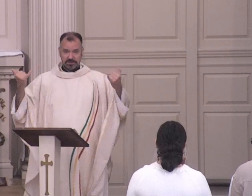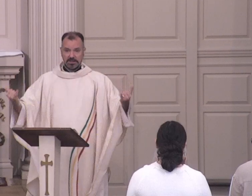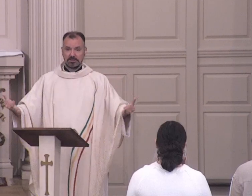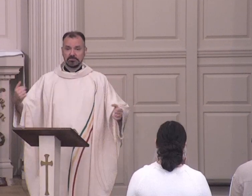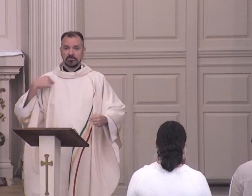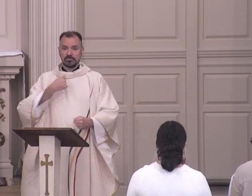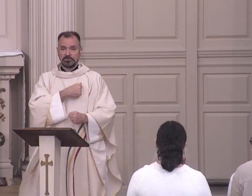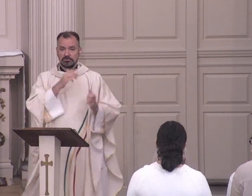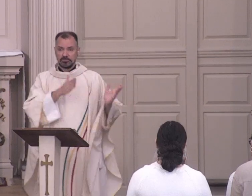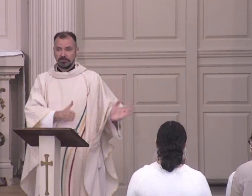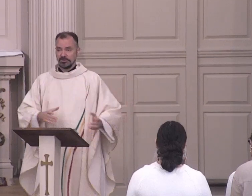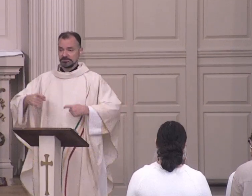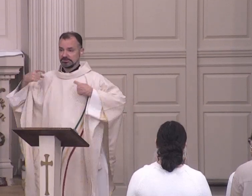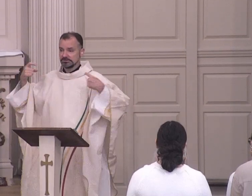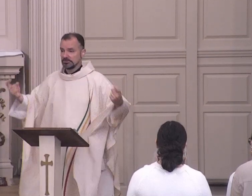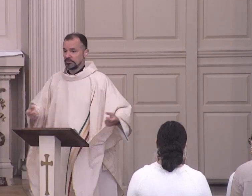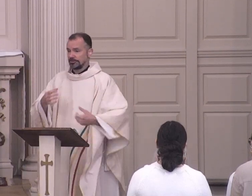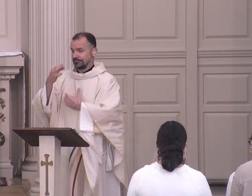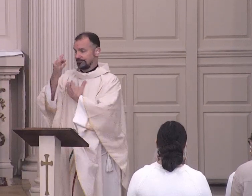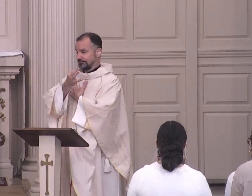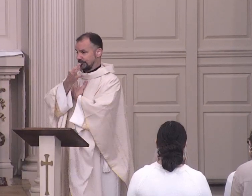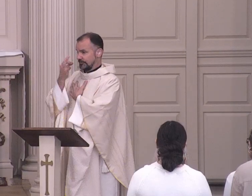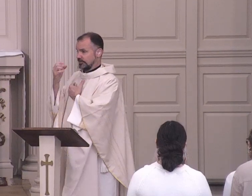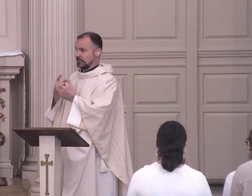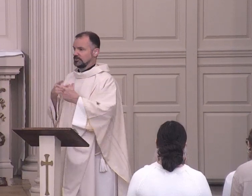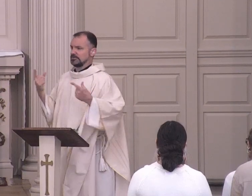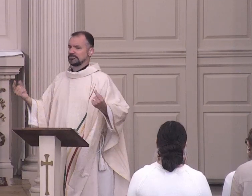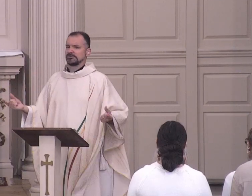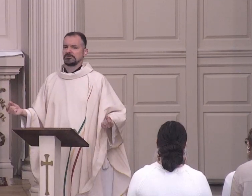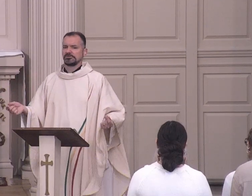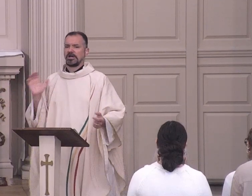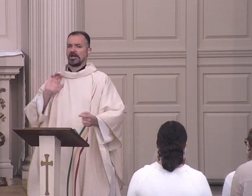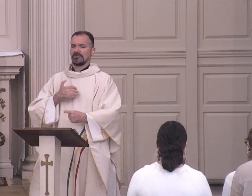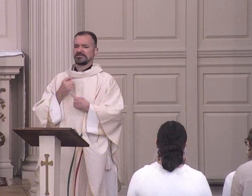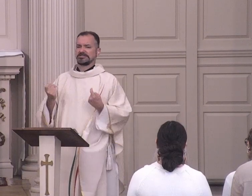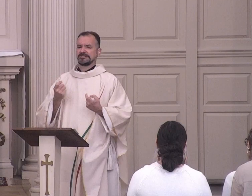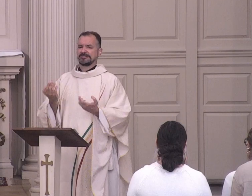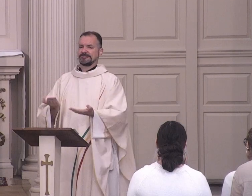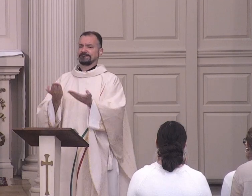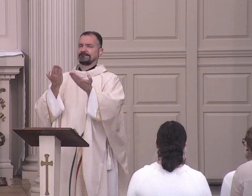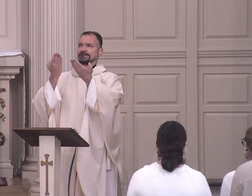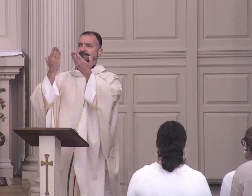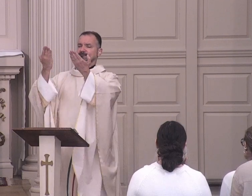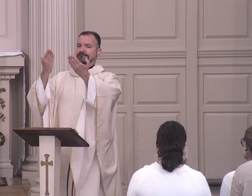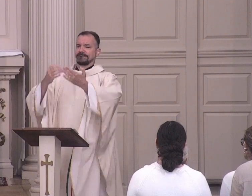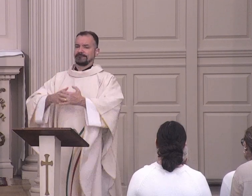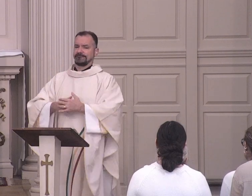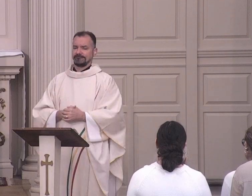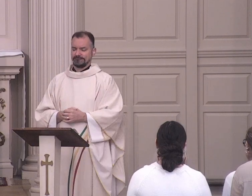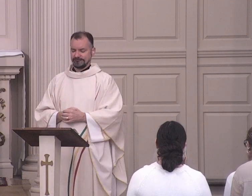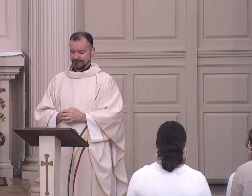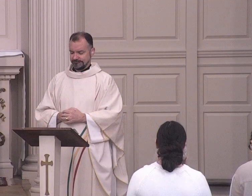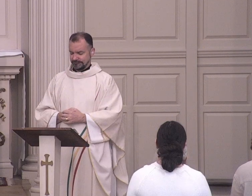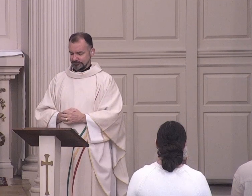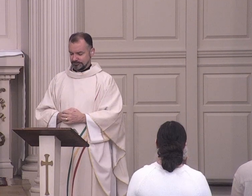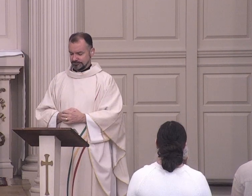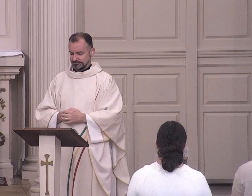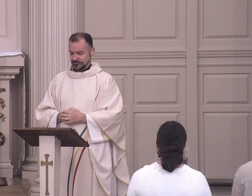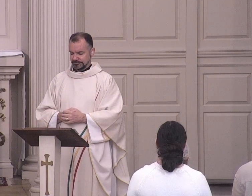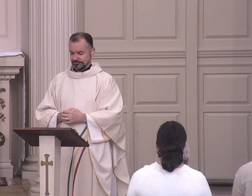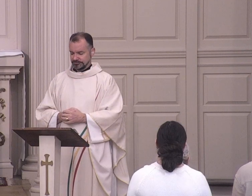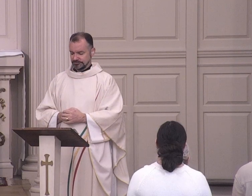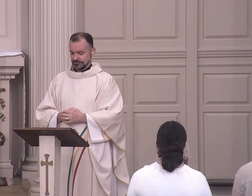Brothers and sisters, let us acknowledge our sins and so prepare ourselves to celebrate the sacred mysteries.